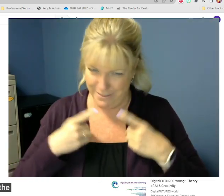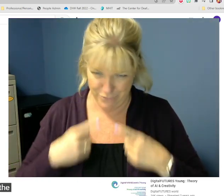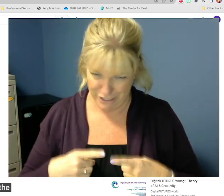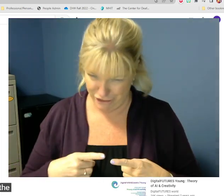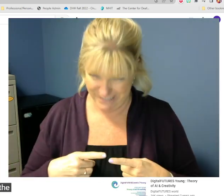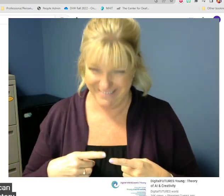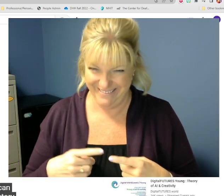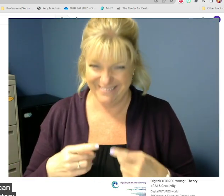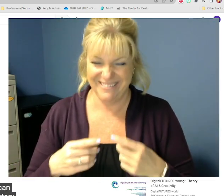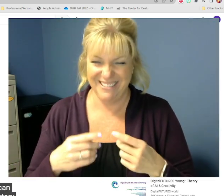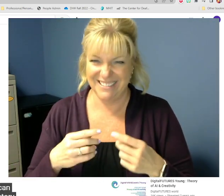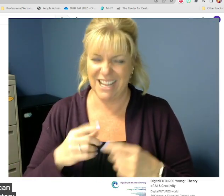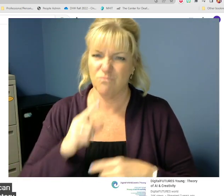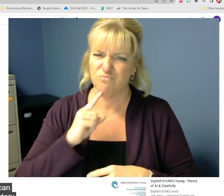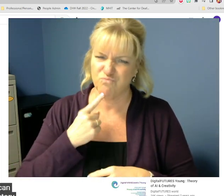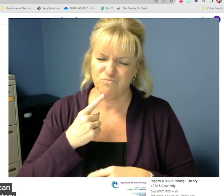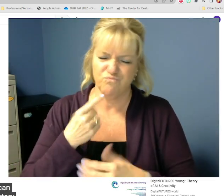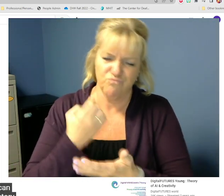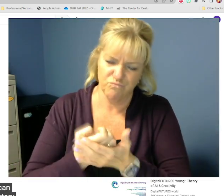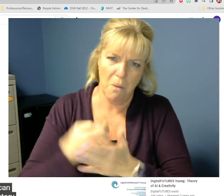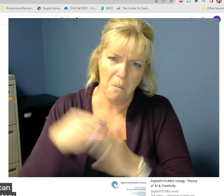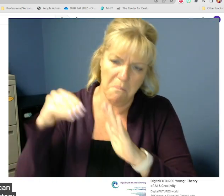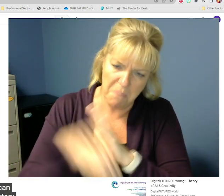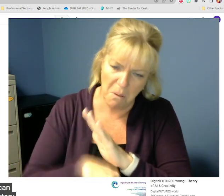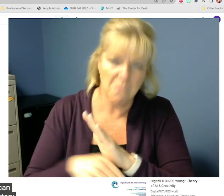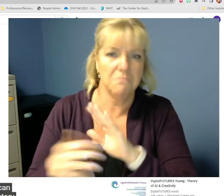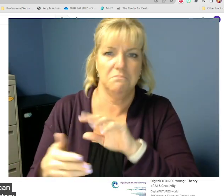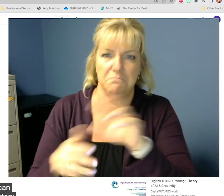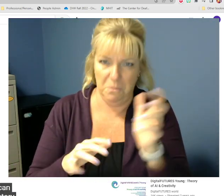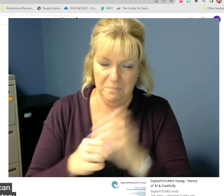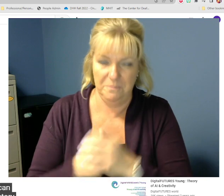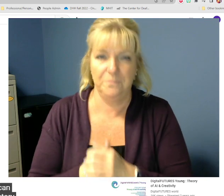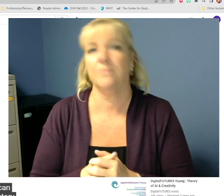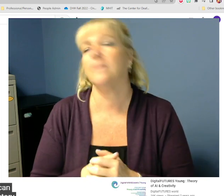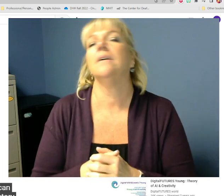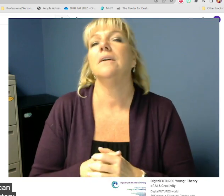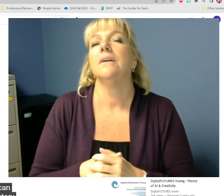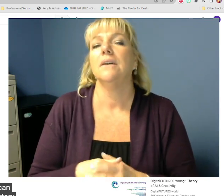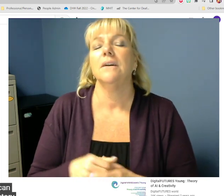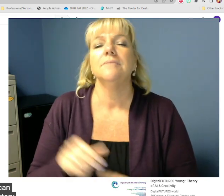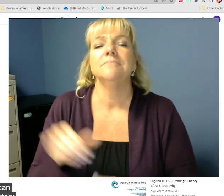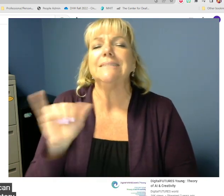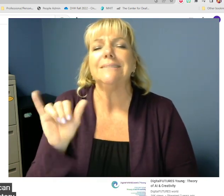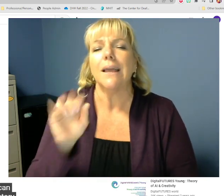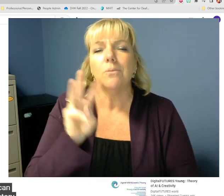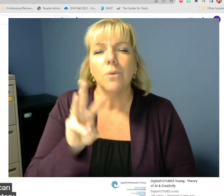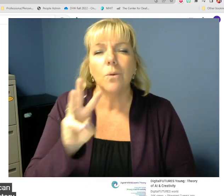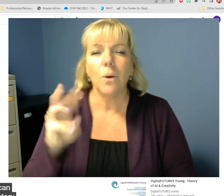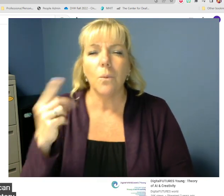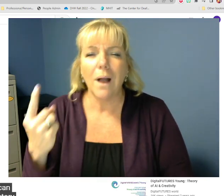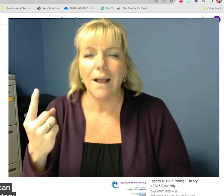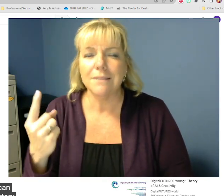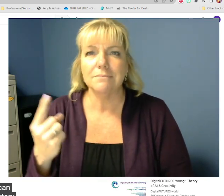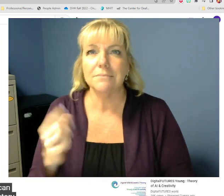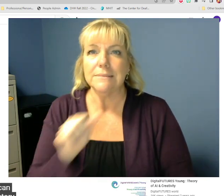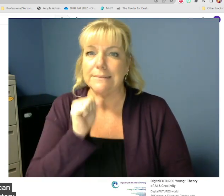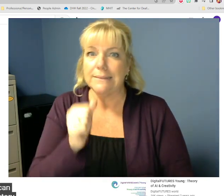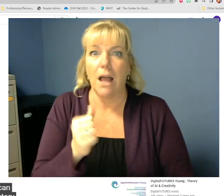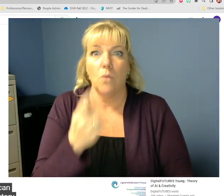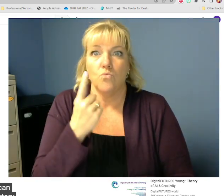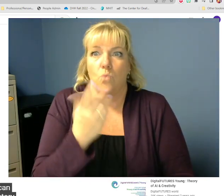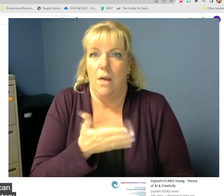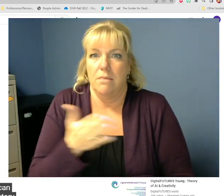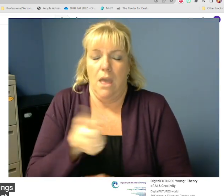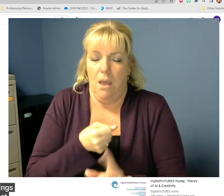causes of World War One, there's never one thing that sets off this huge